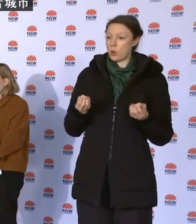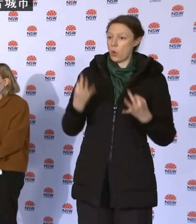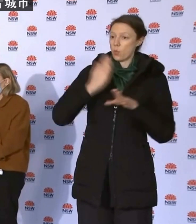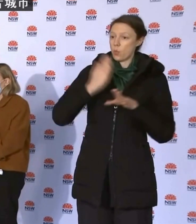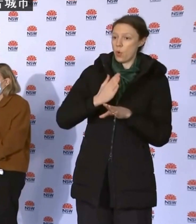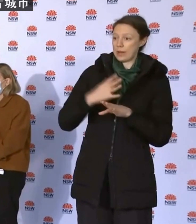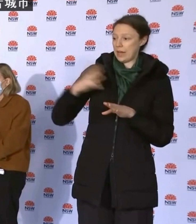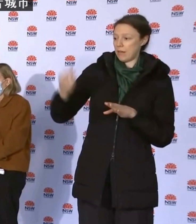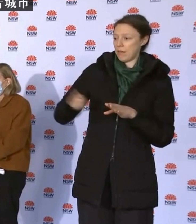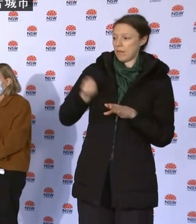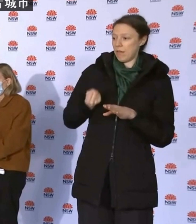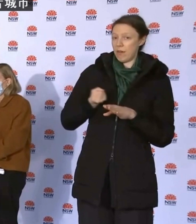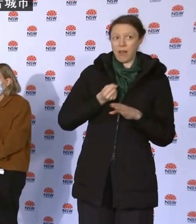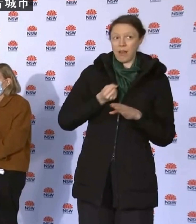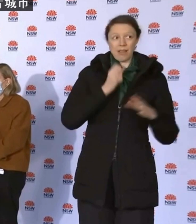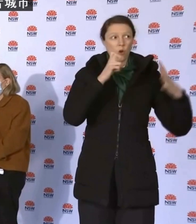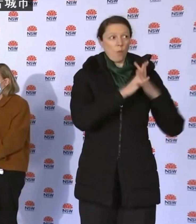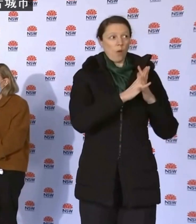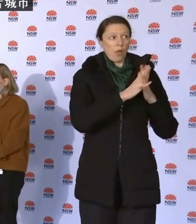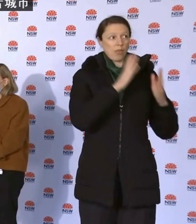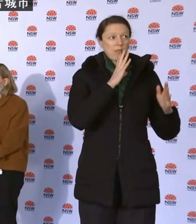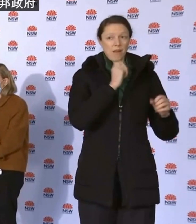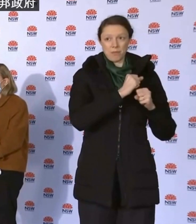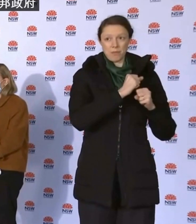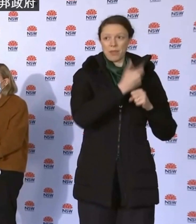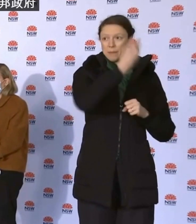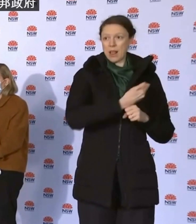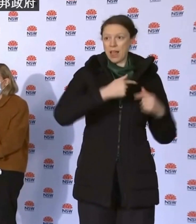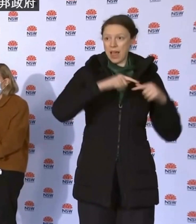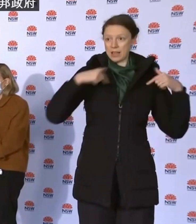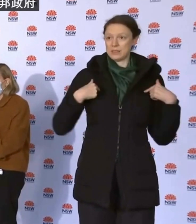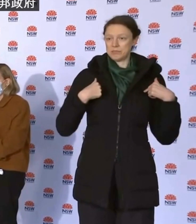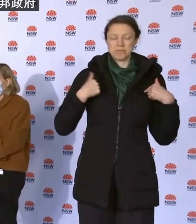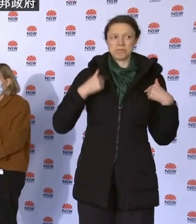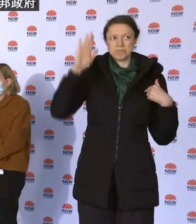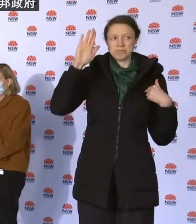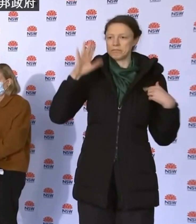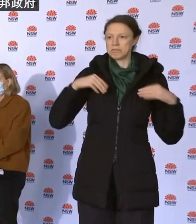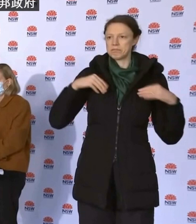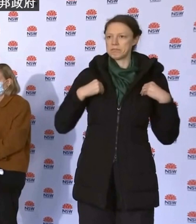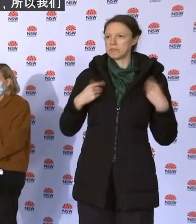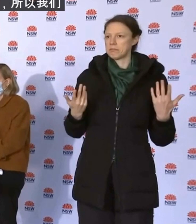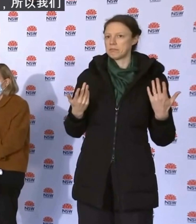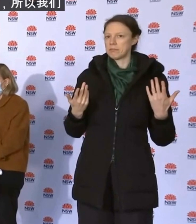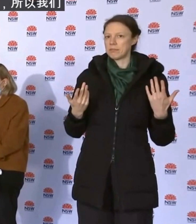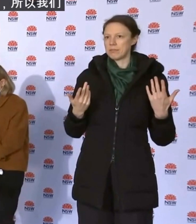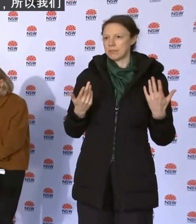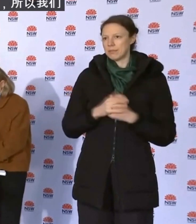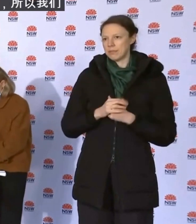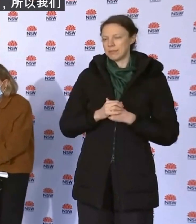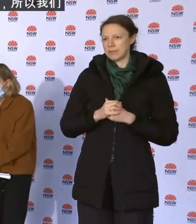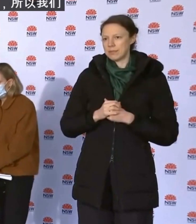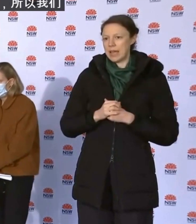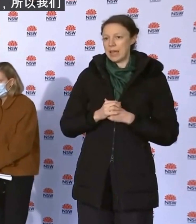large swathes of Greater Sydney and the Central Coast and Wollongong. We're making sure that even if you don't fit into the federal government's definition of a